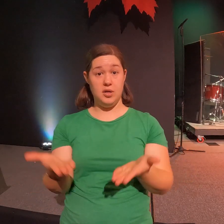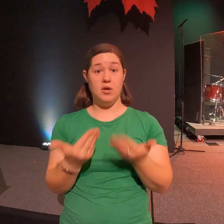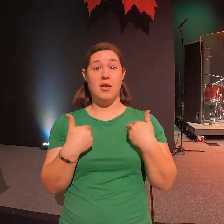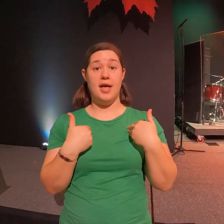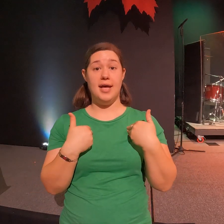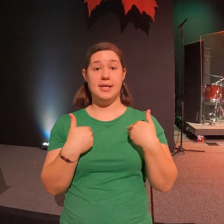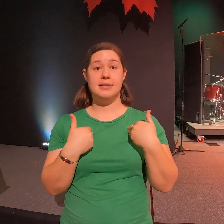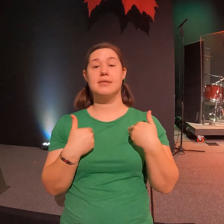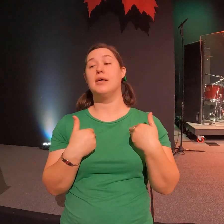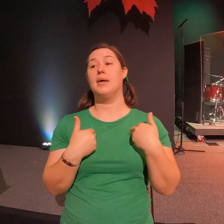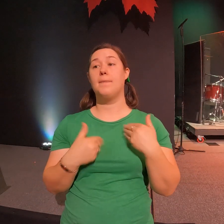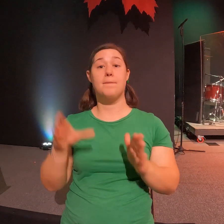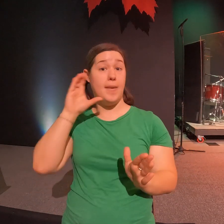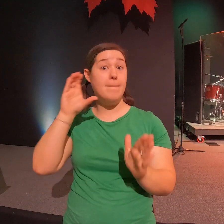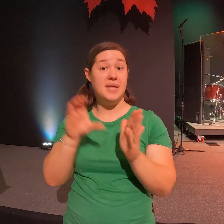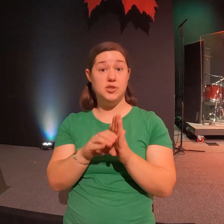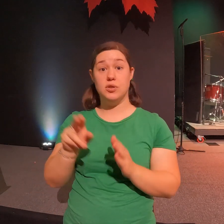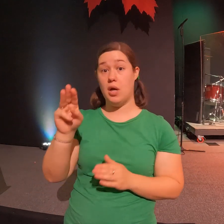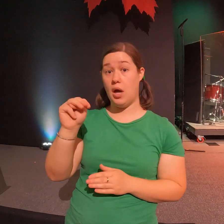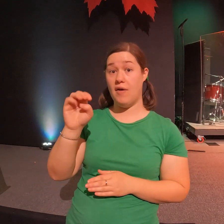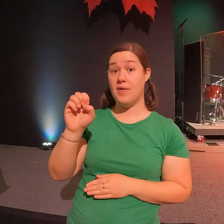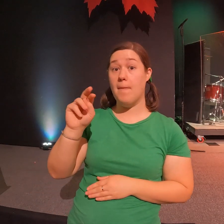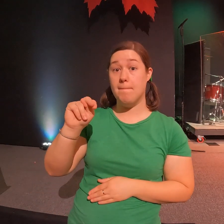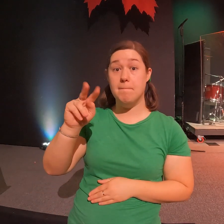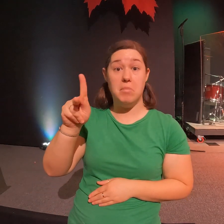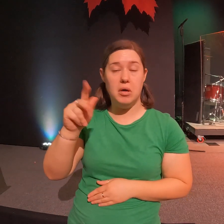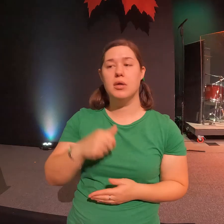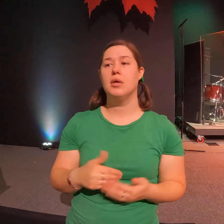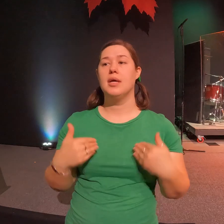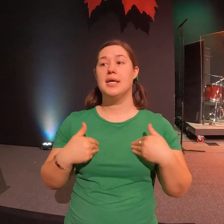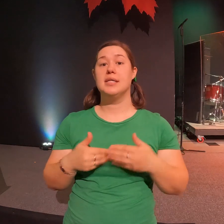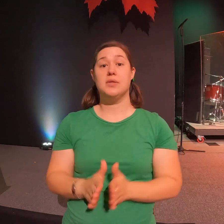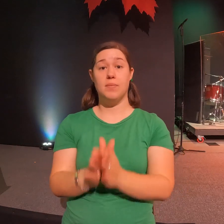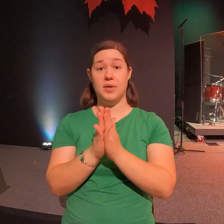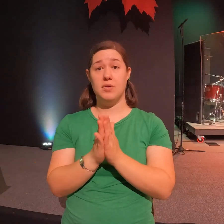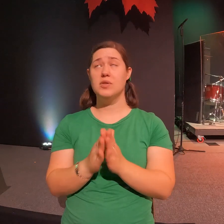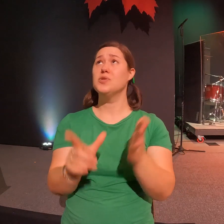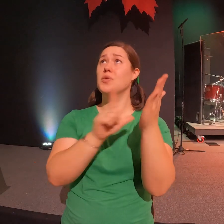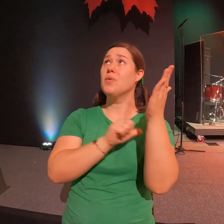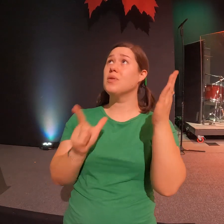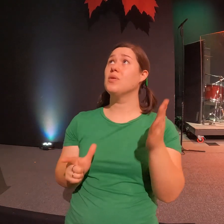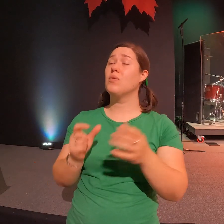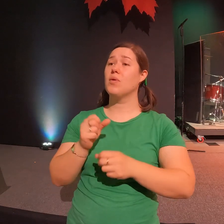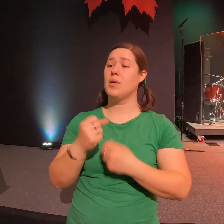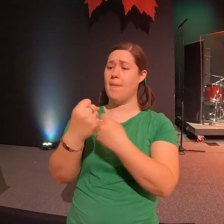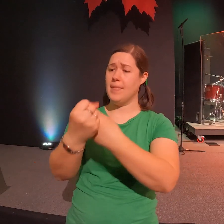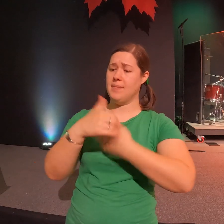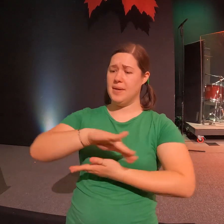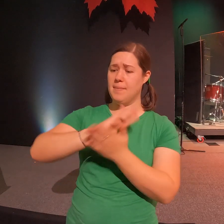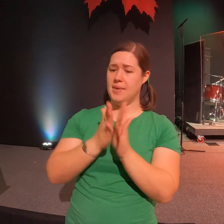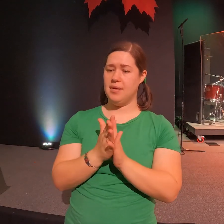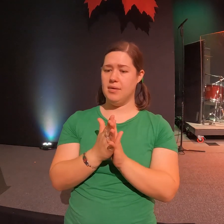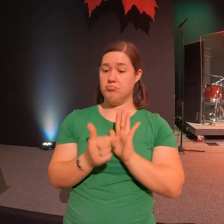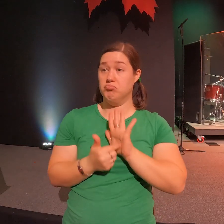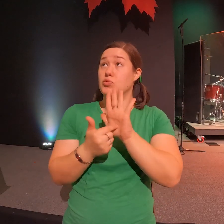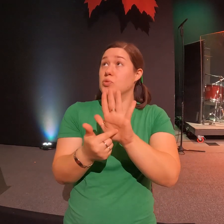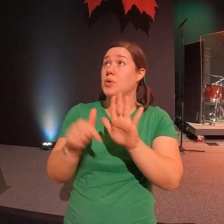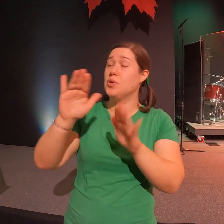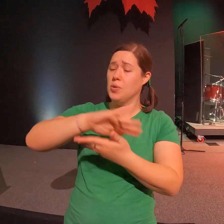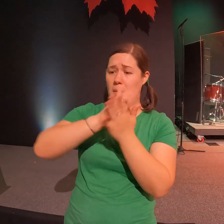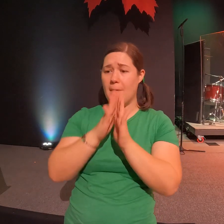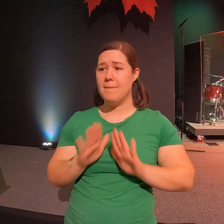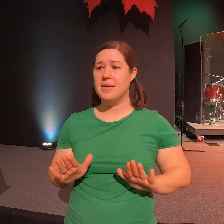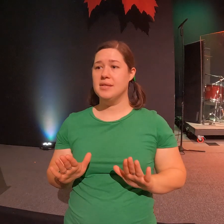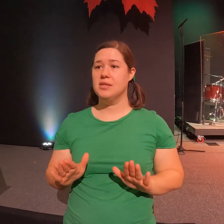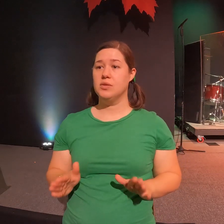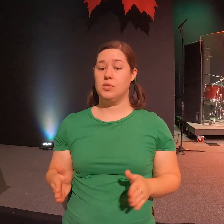prayer. Lord, make me an instrument of your peace. Where there is hatred, let me sow love. Where there is injury, pardon.